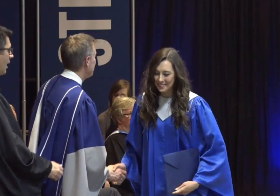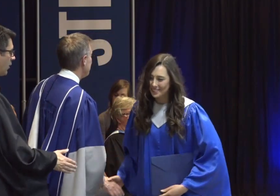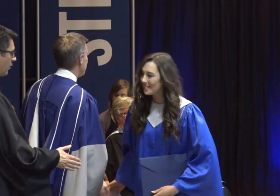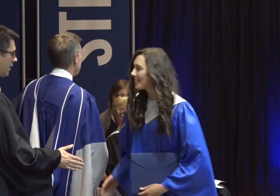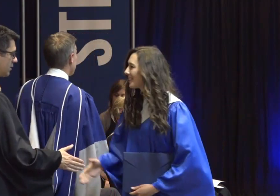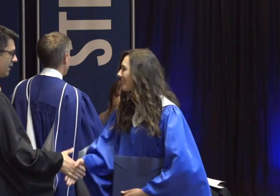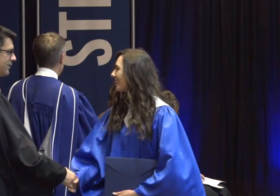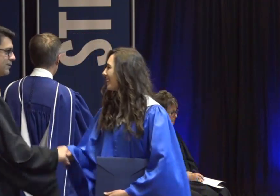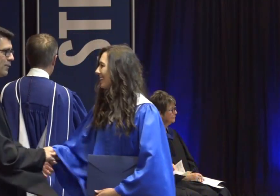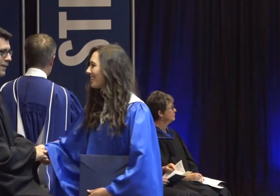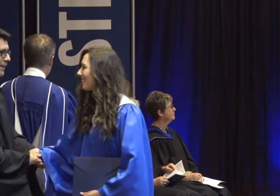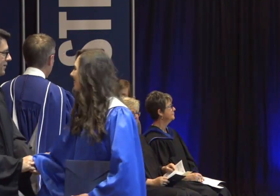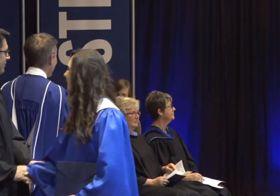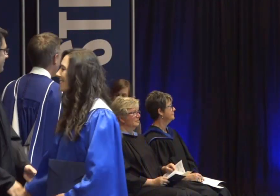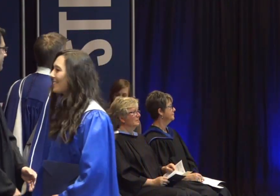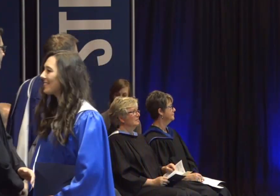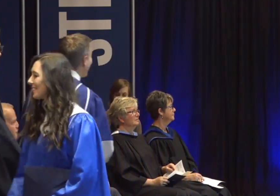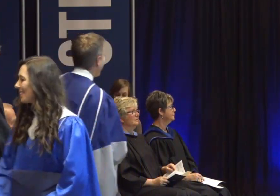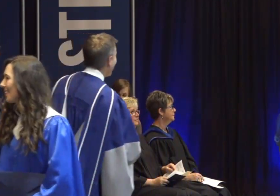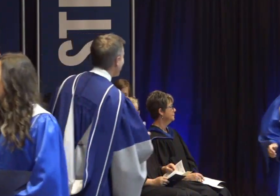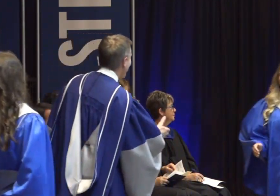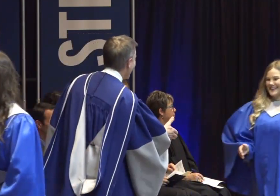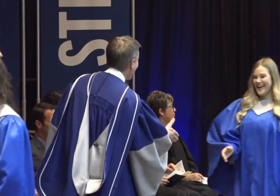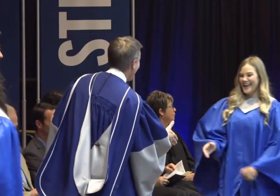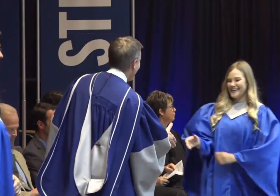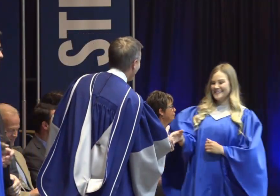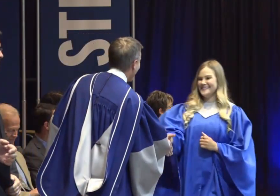Samantha Hudson, honors.